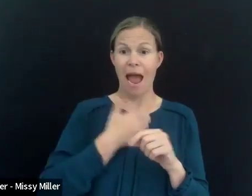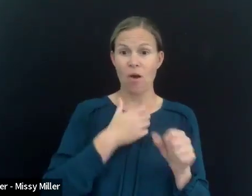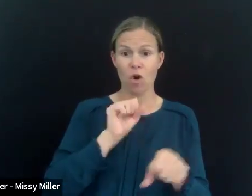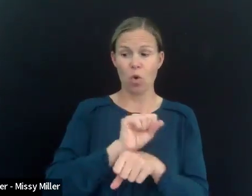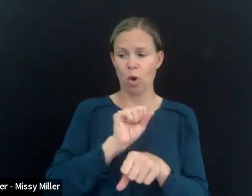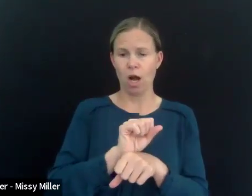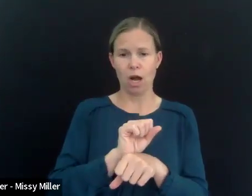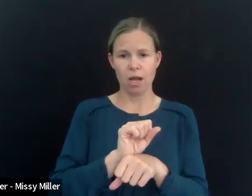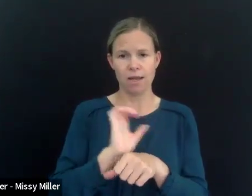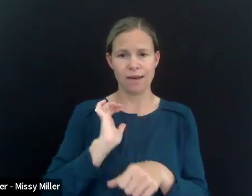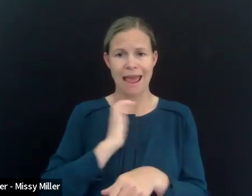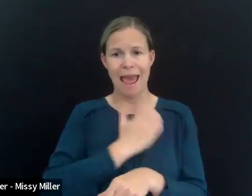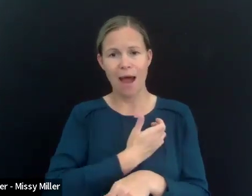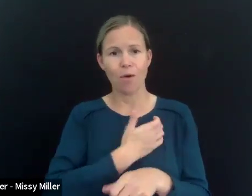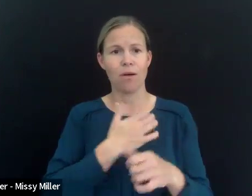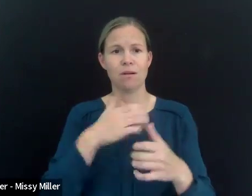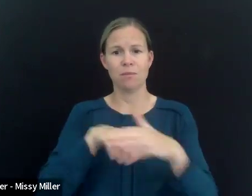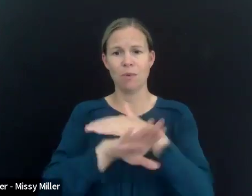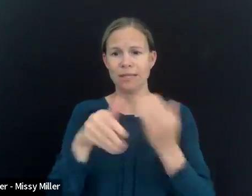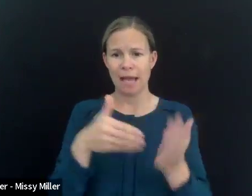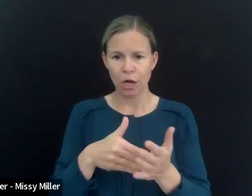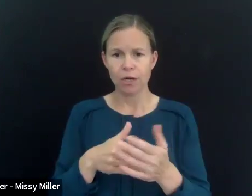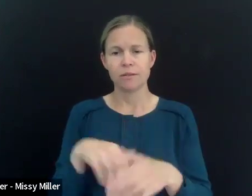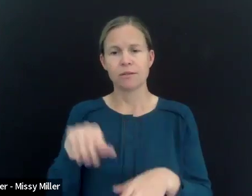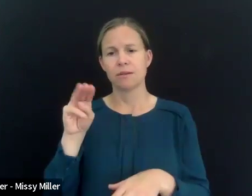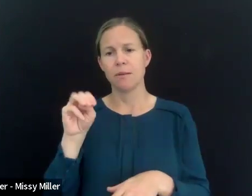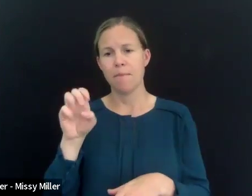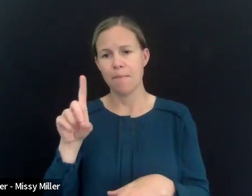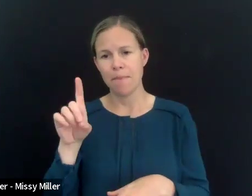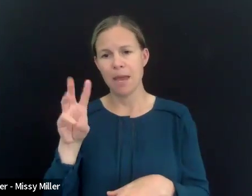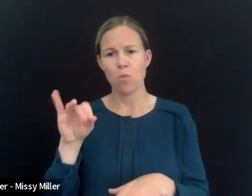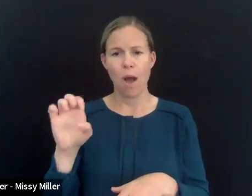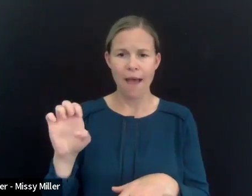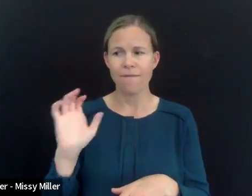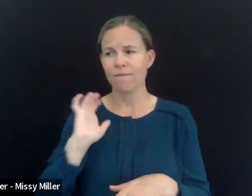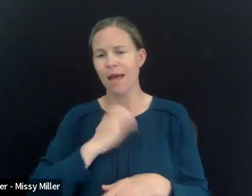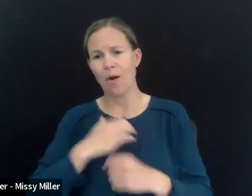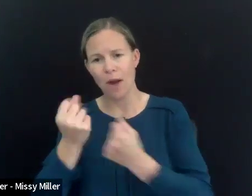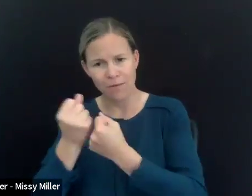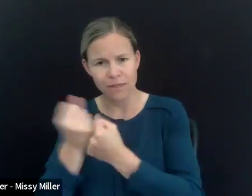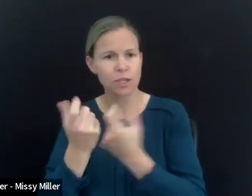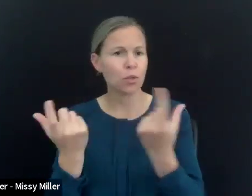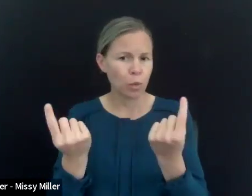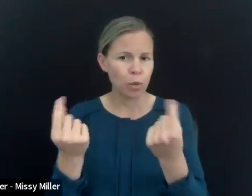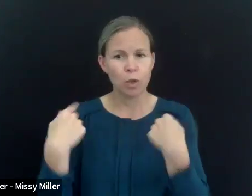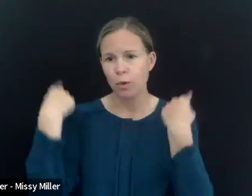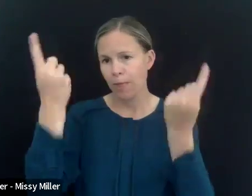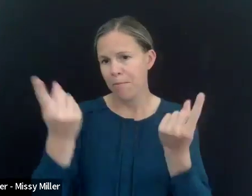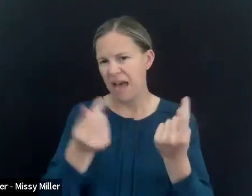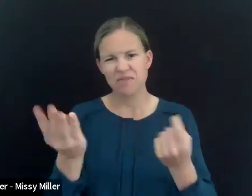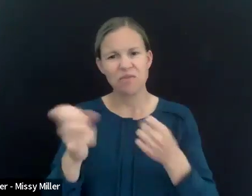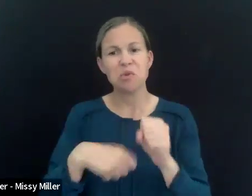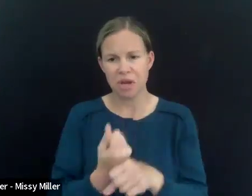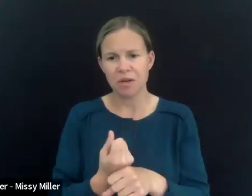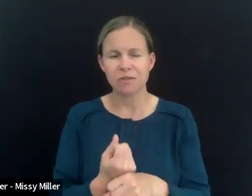with birth centers and midwifery care and some of the policy advocacy work that we've leaned into over the past few years, and